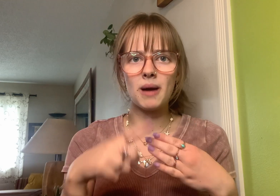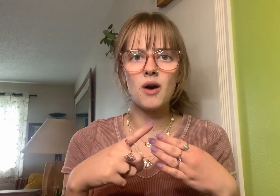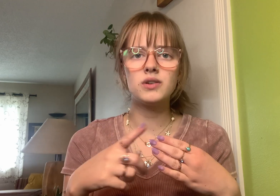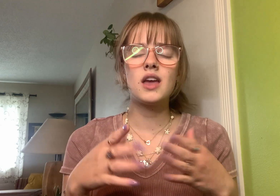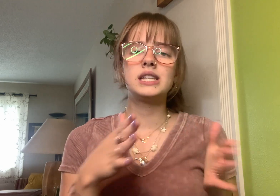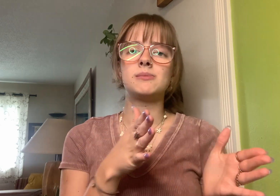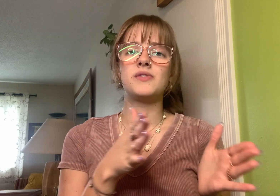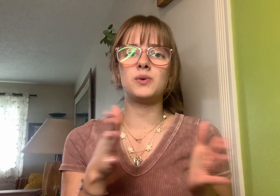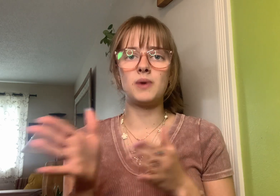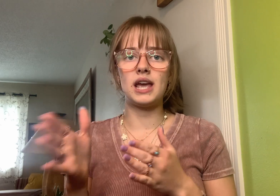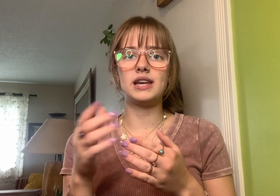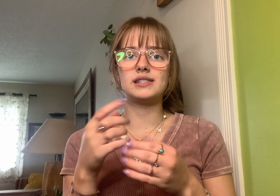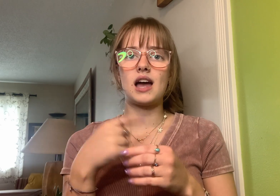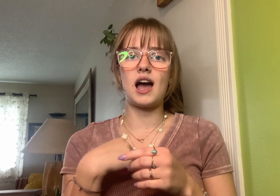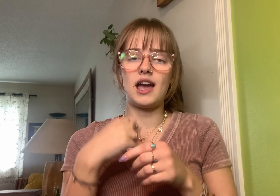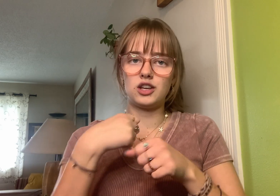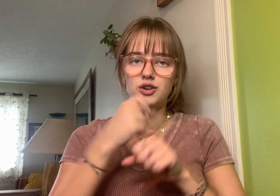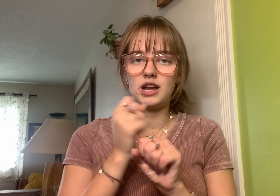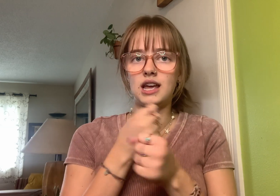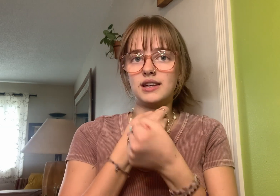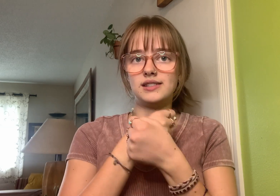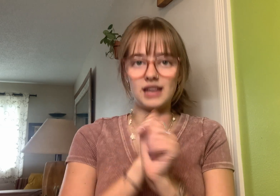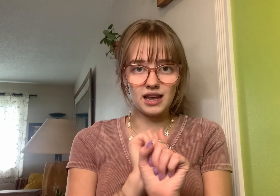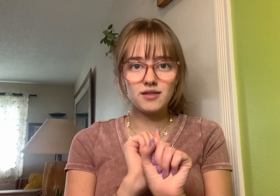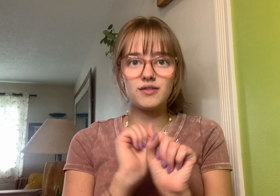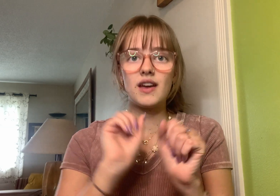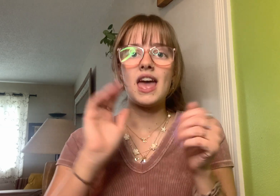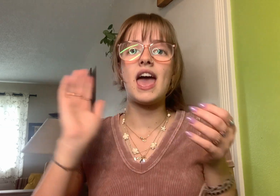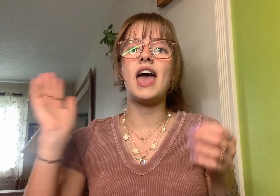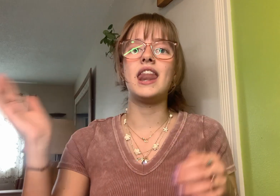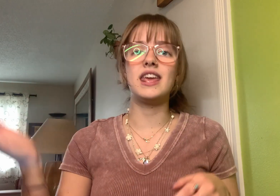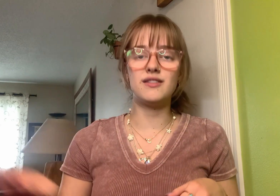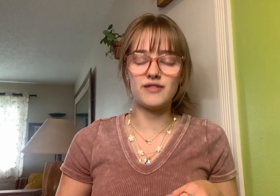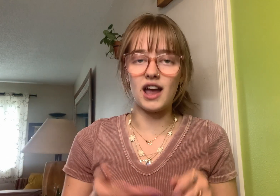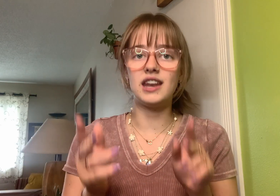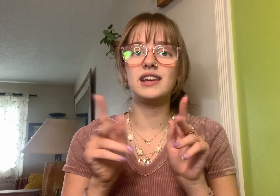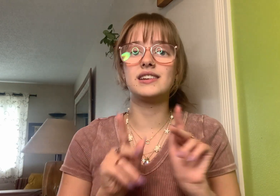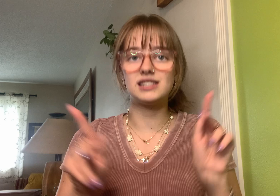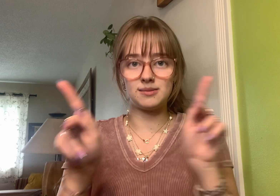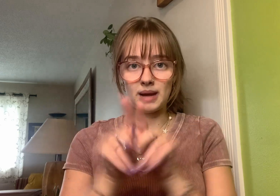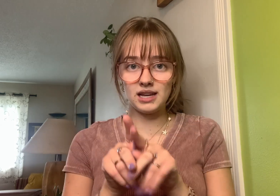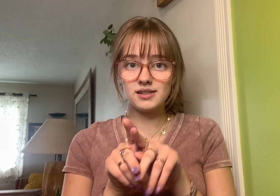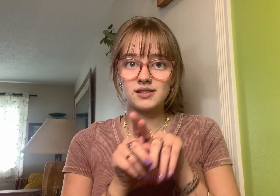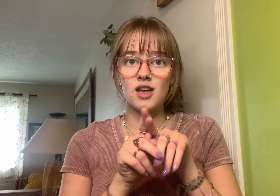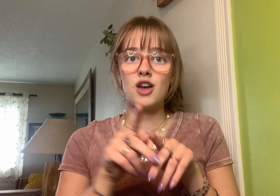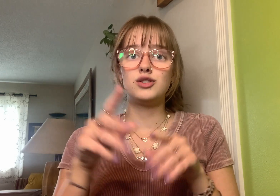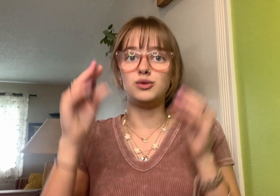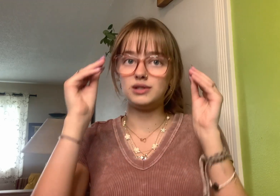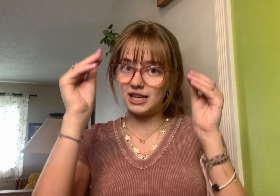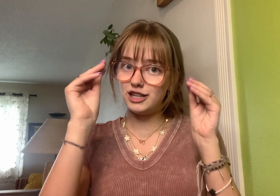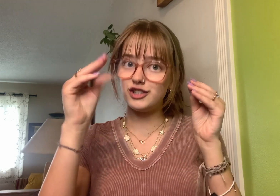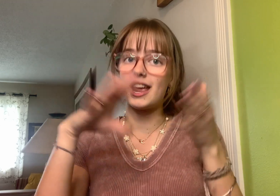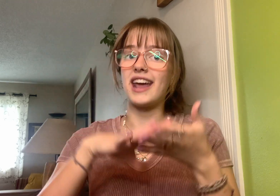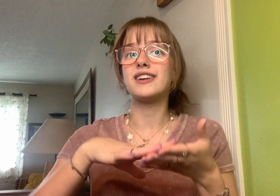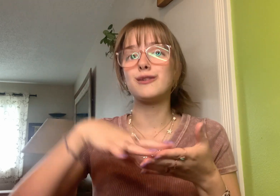about some of the ways I create a safe and inviting space to teach and